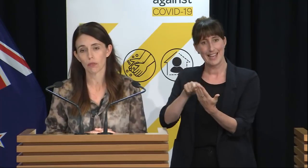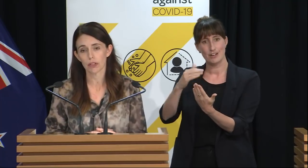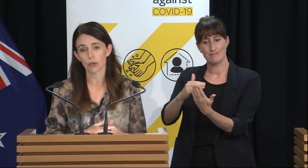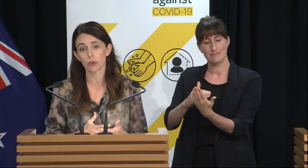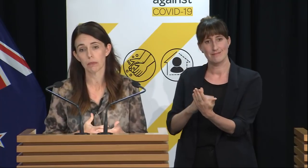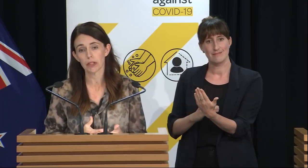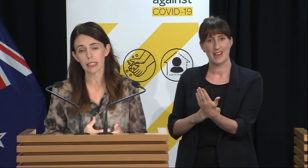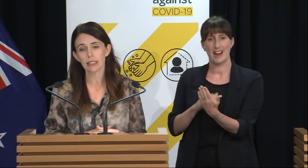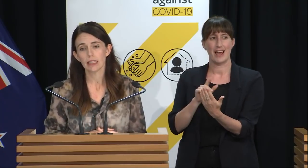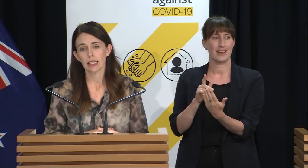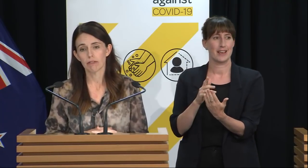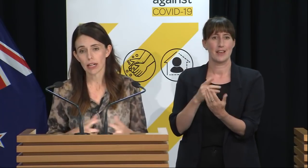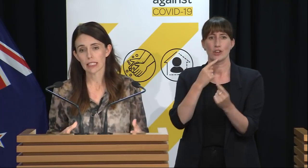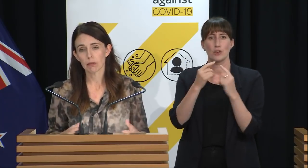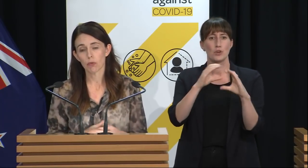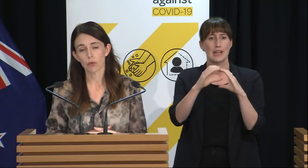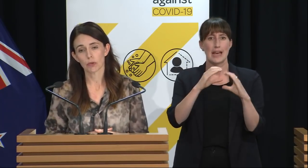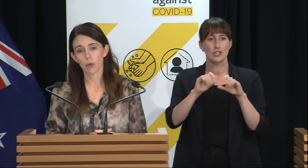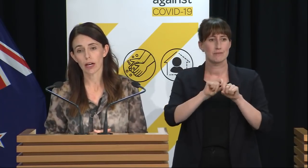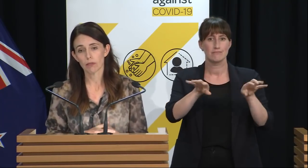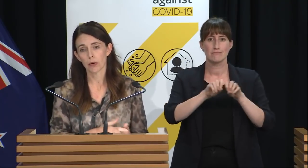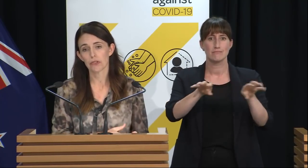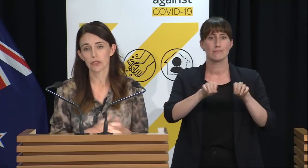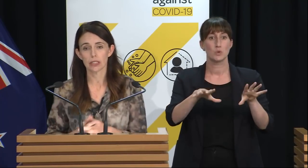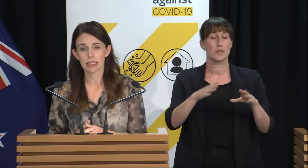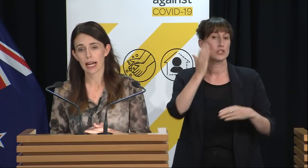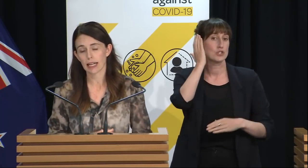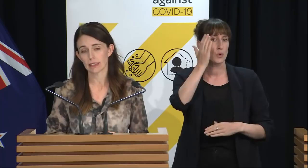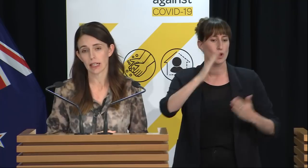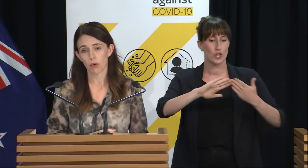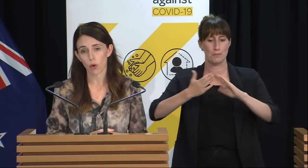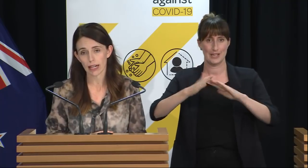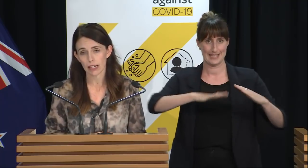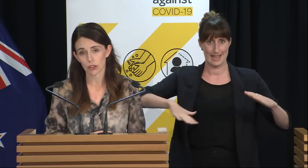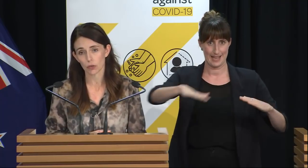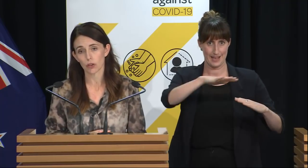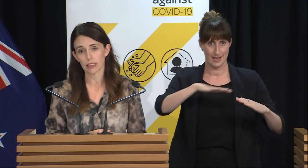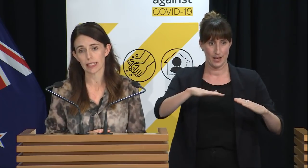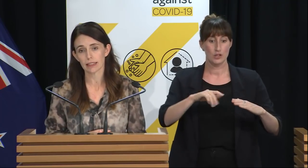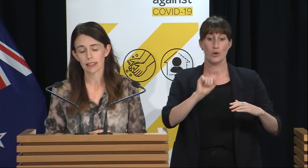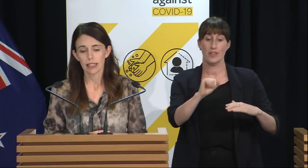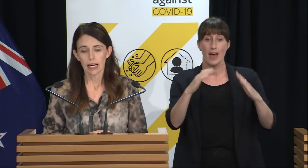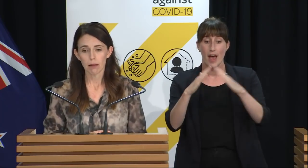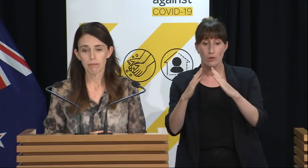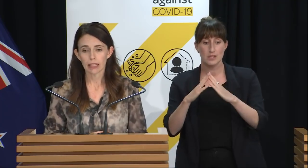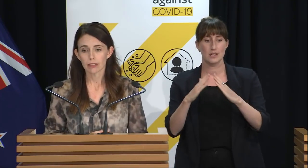members of the school community, advising them of what was required of both students and wider household